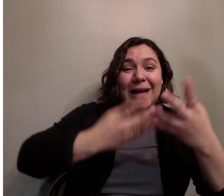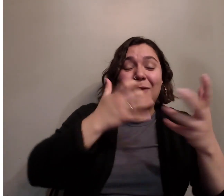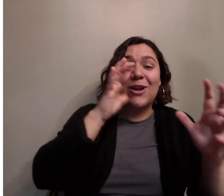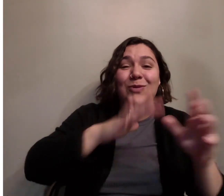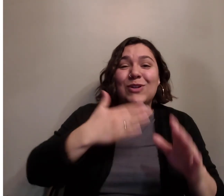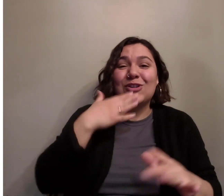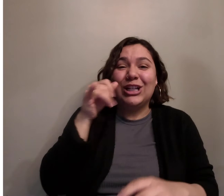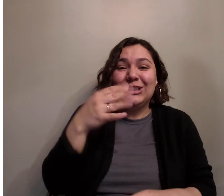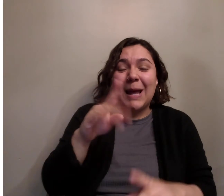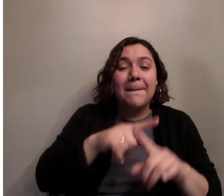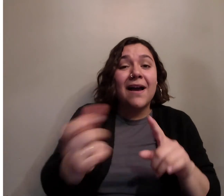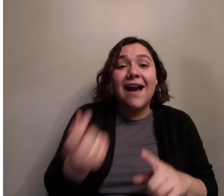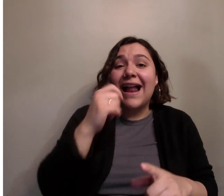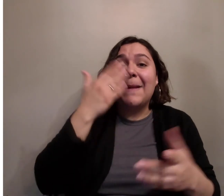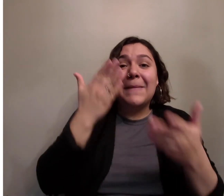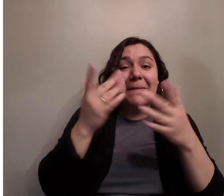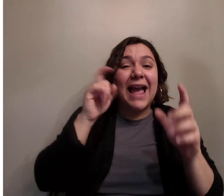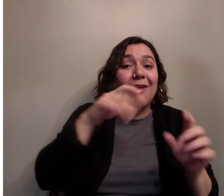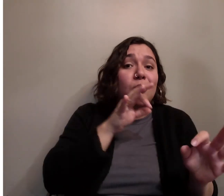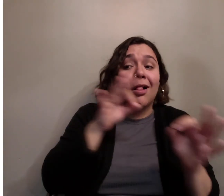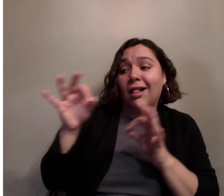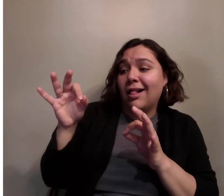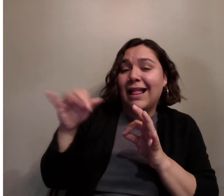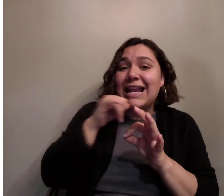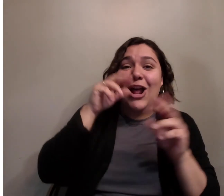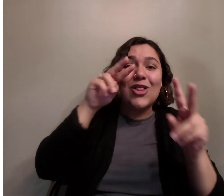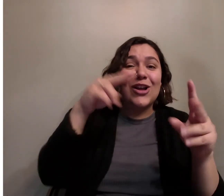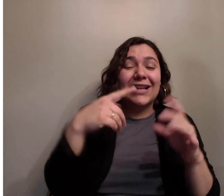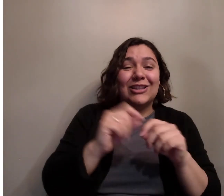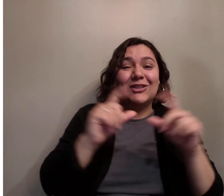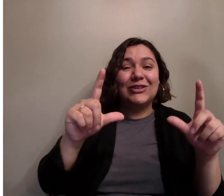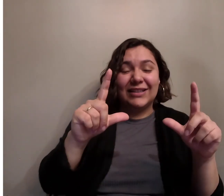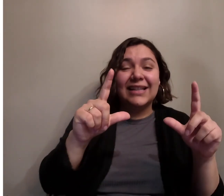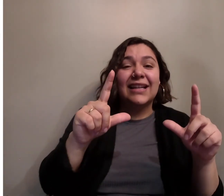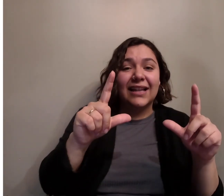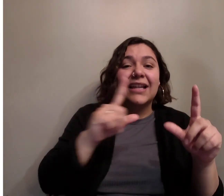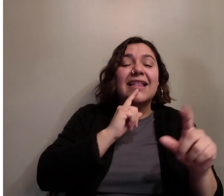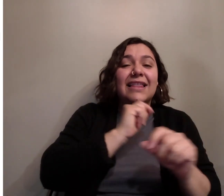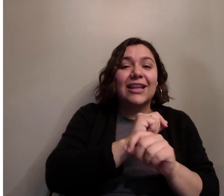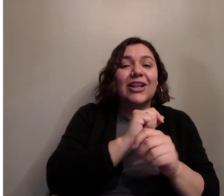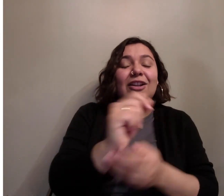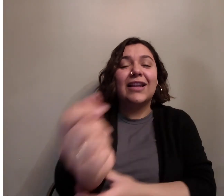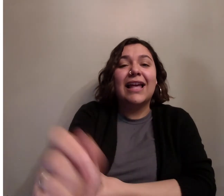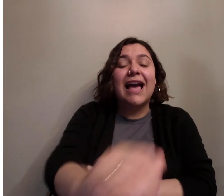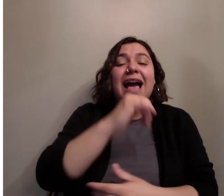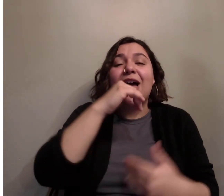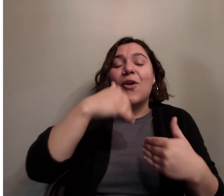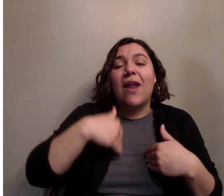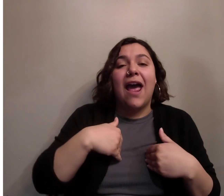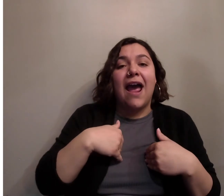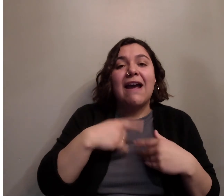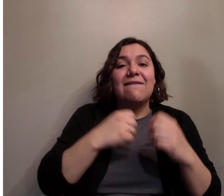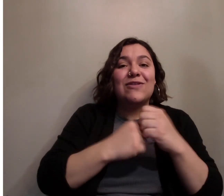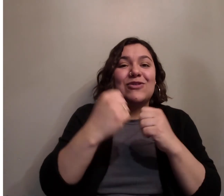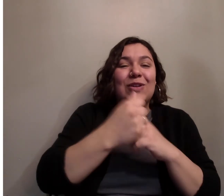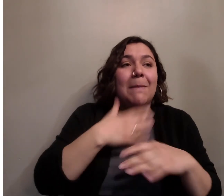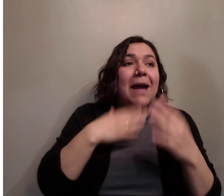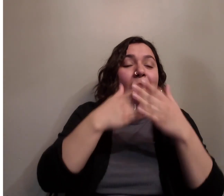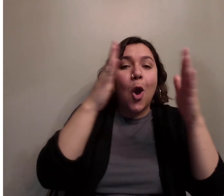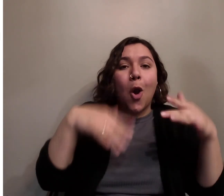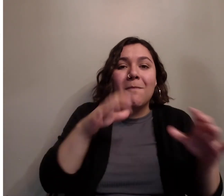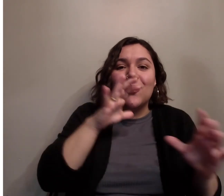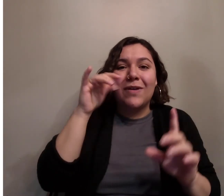have a teleprompter. I want to do a good job here, but I may have to look away from the screen. I don't have